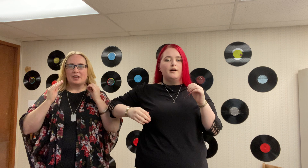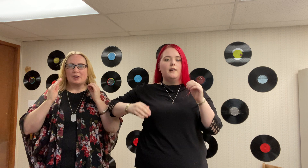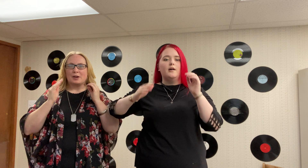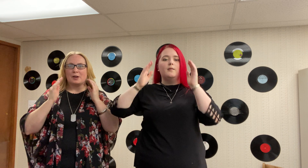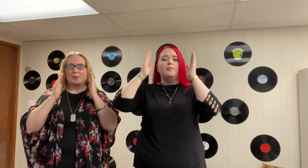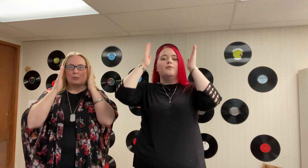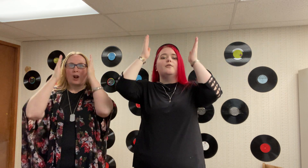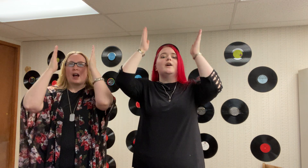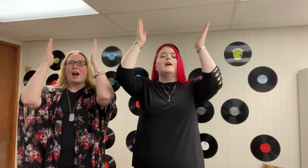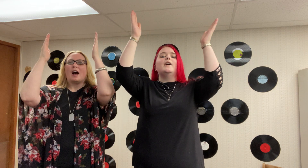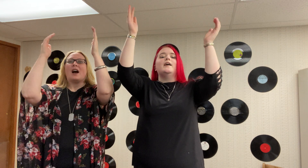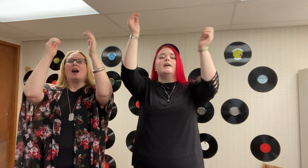the